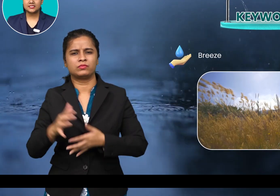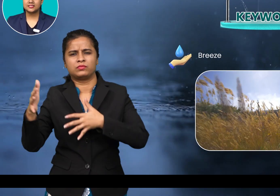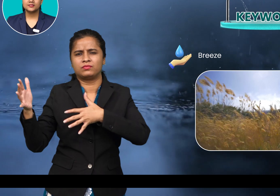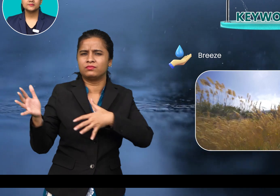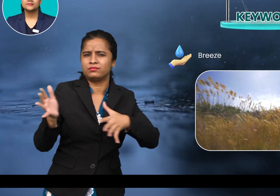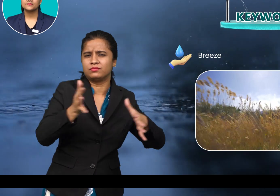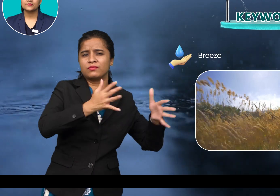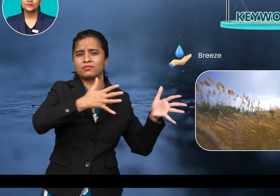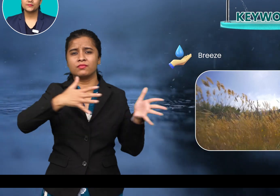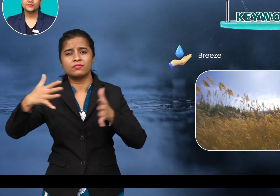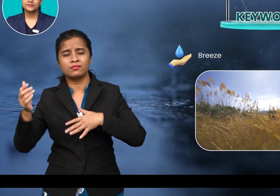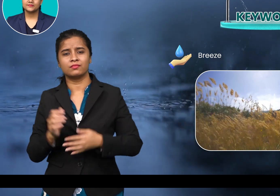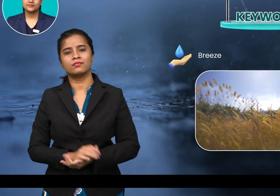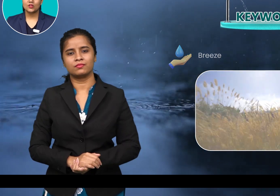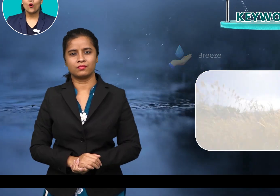breeze,